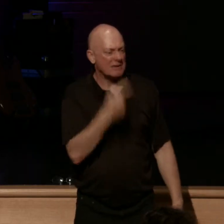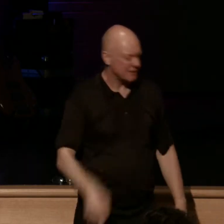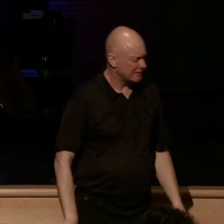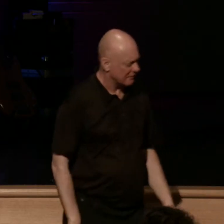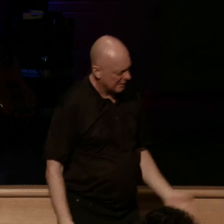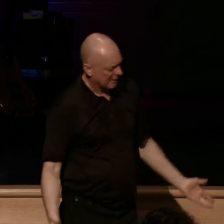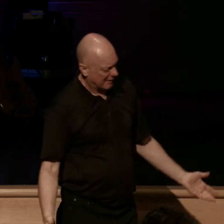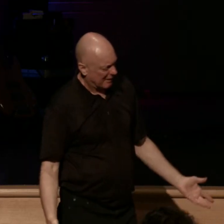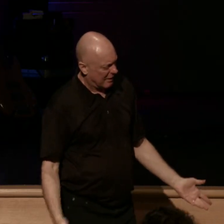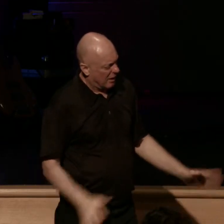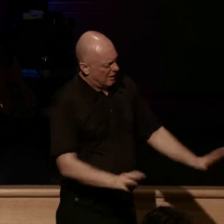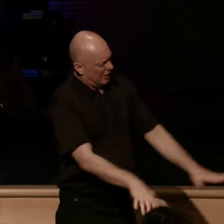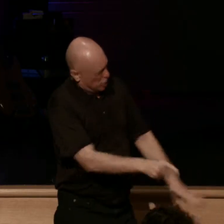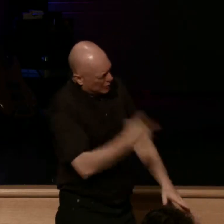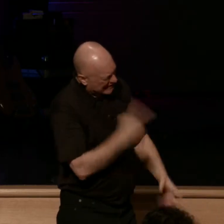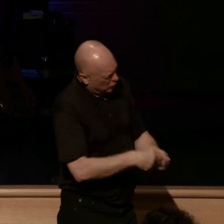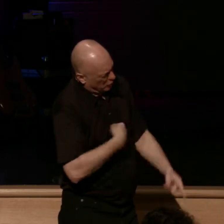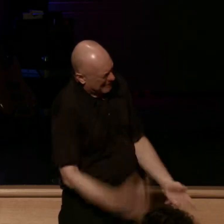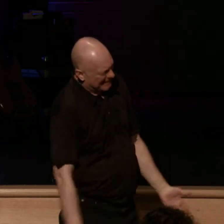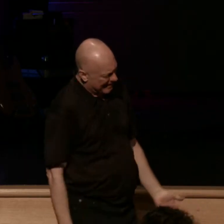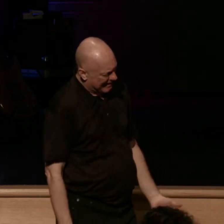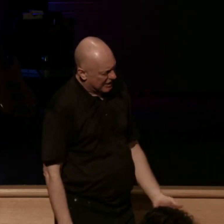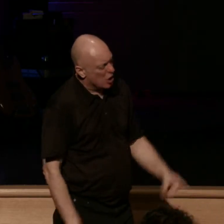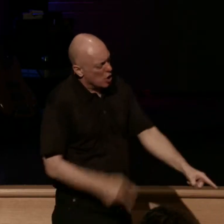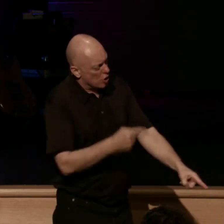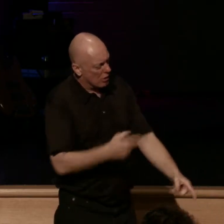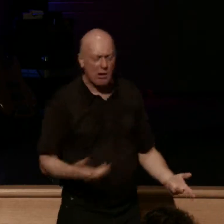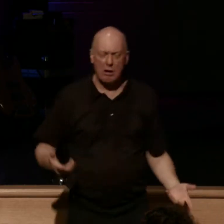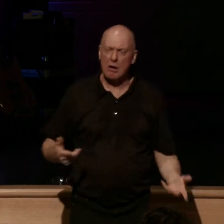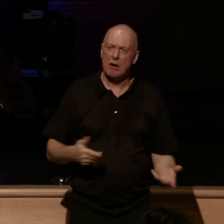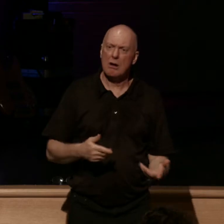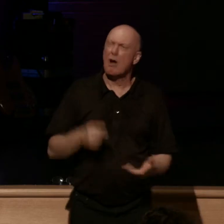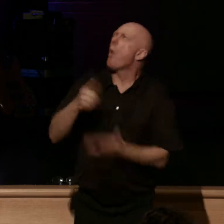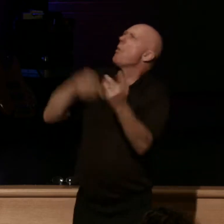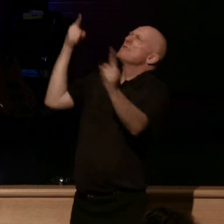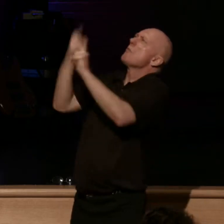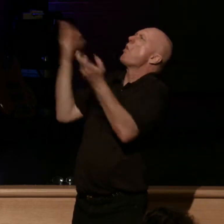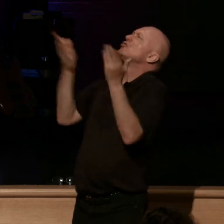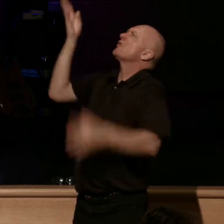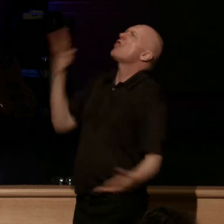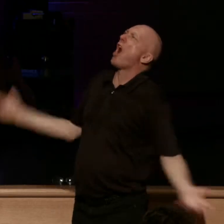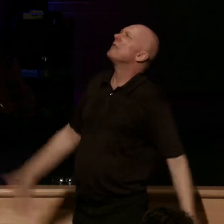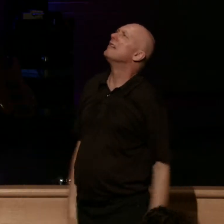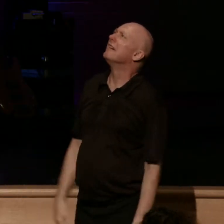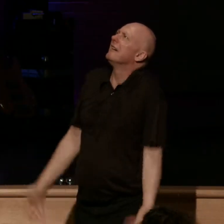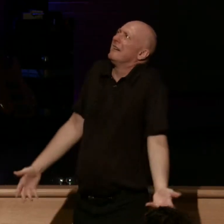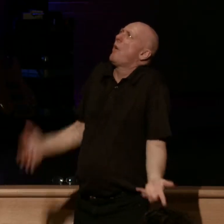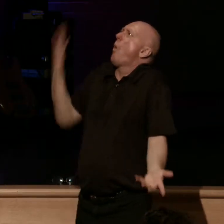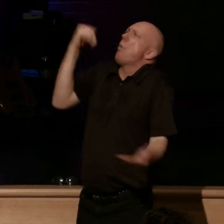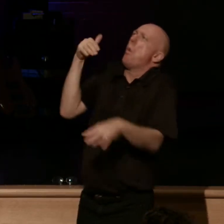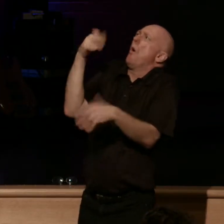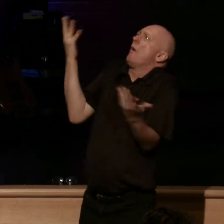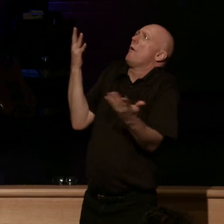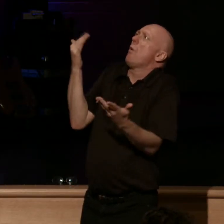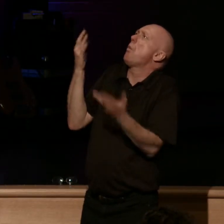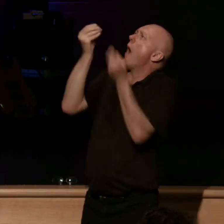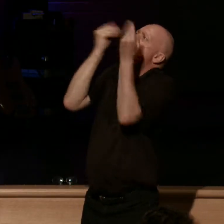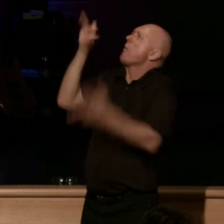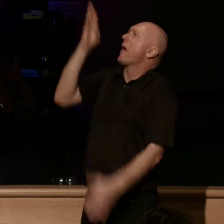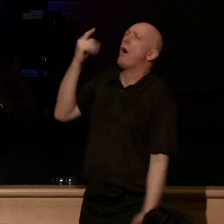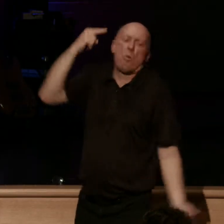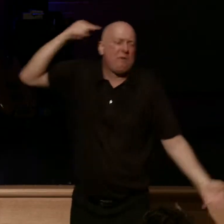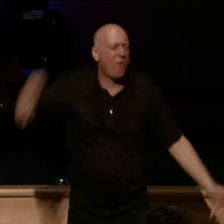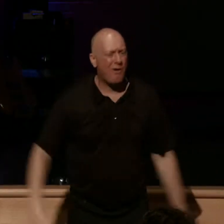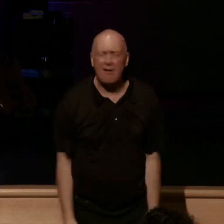this. He says, here's what you said to me. You say, what's the point in serving God? Why bother with obedience to